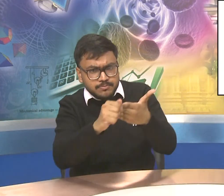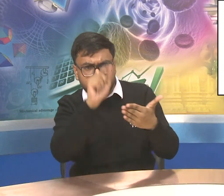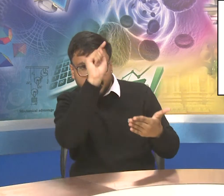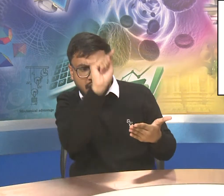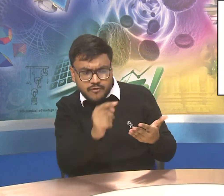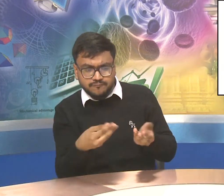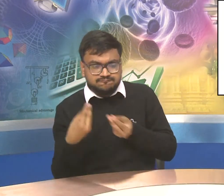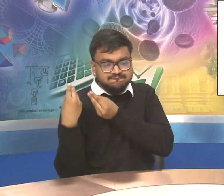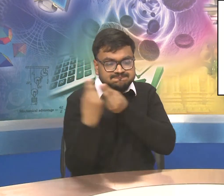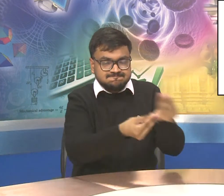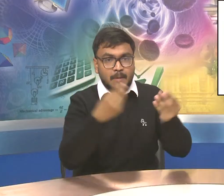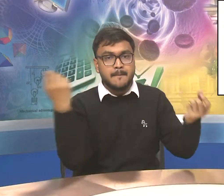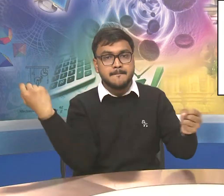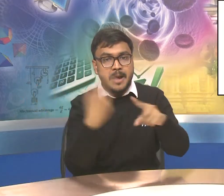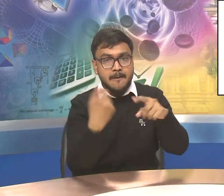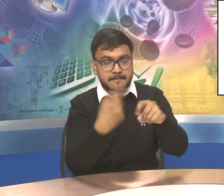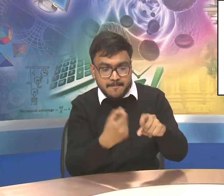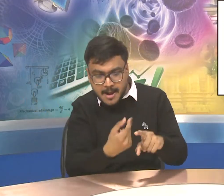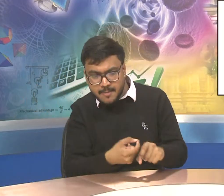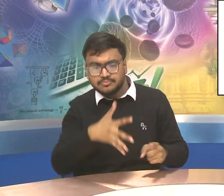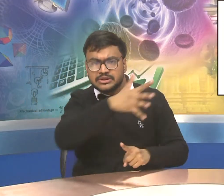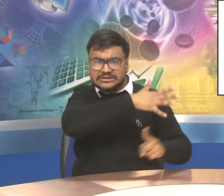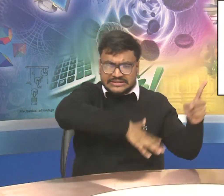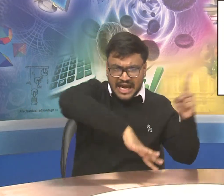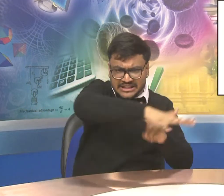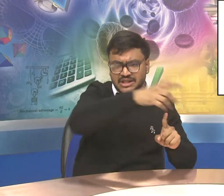to get their needs and requirements.